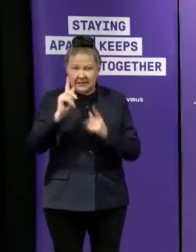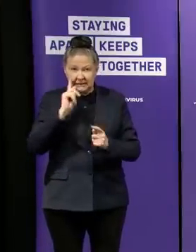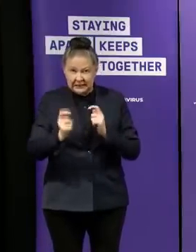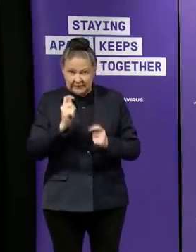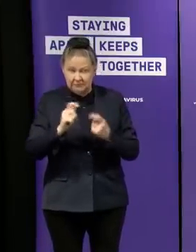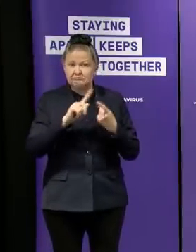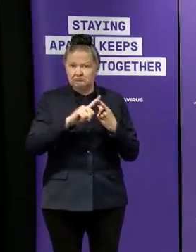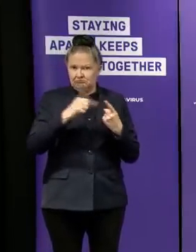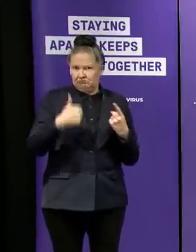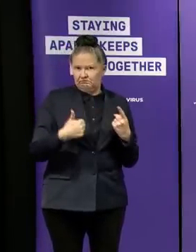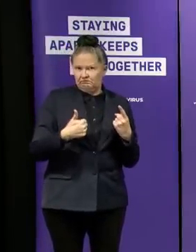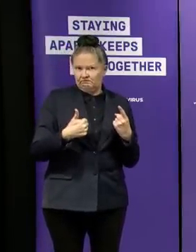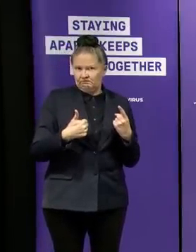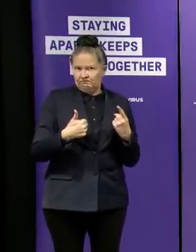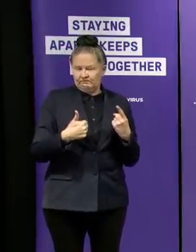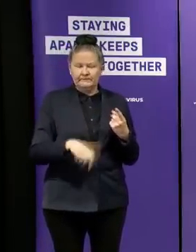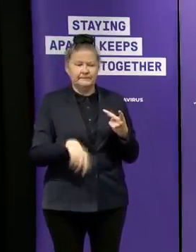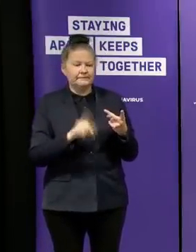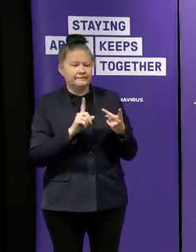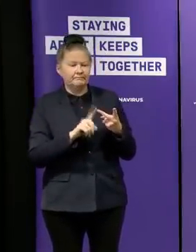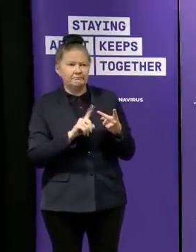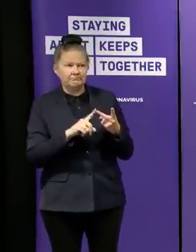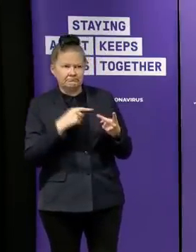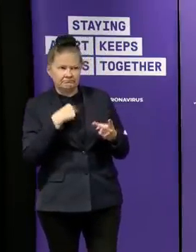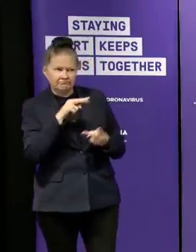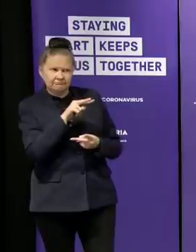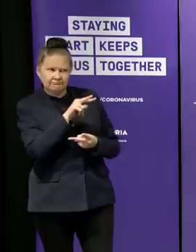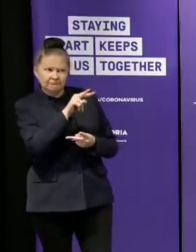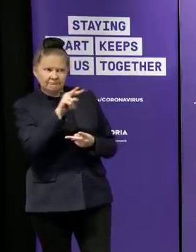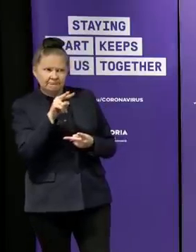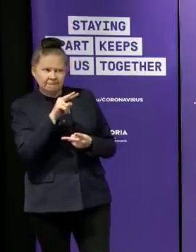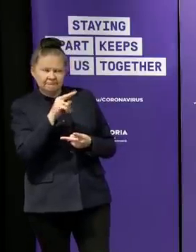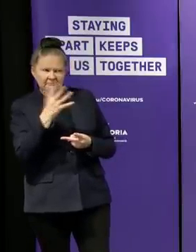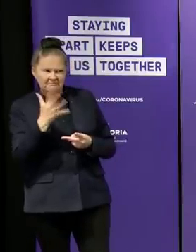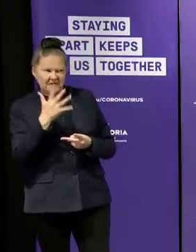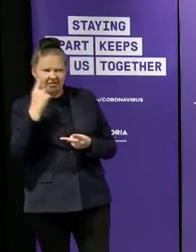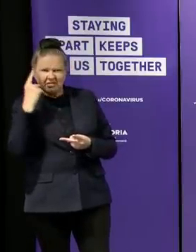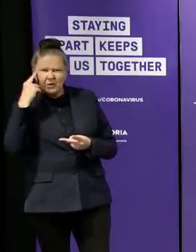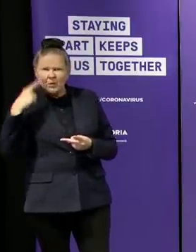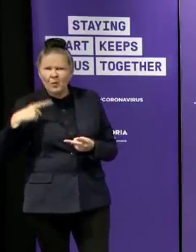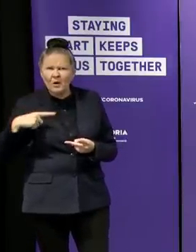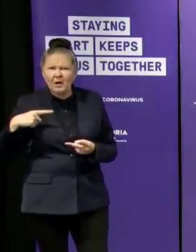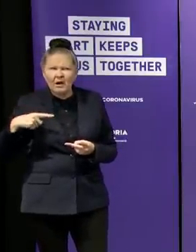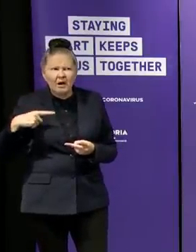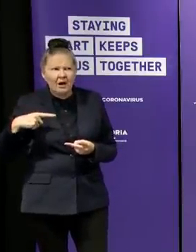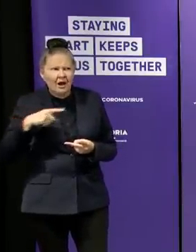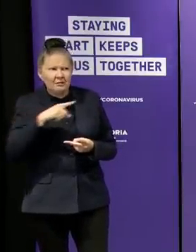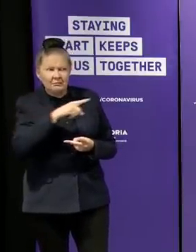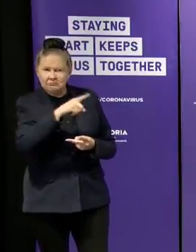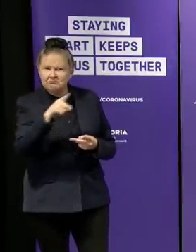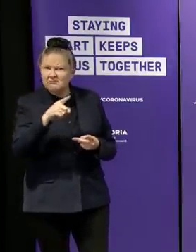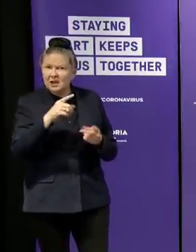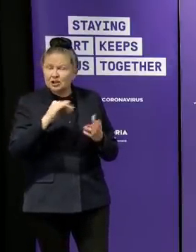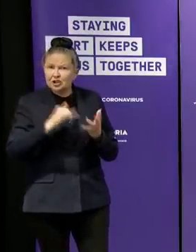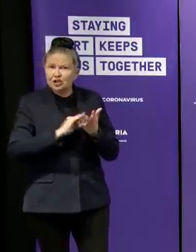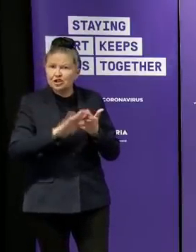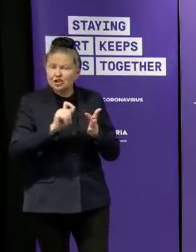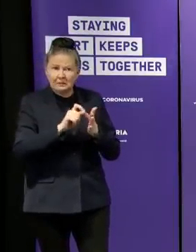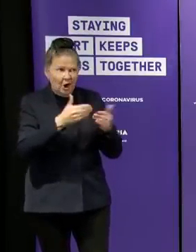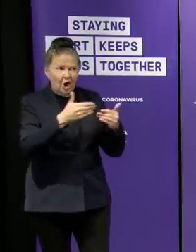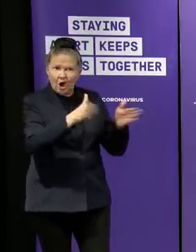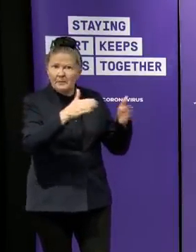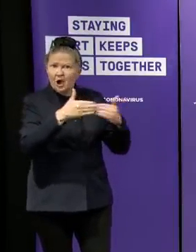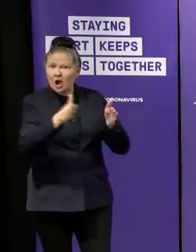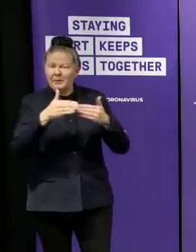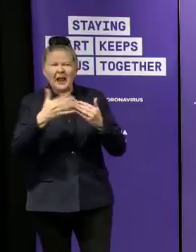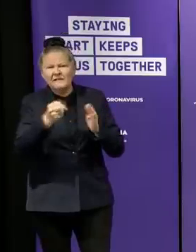thing, you can only deduce the fact the place is relatively open. There are still rules, but it's relatively